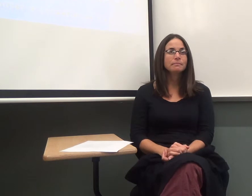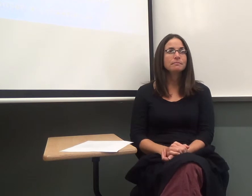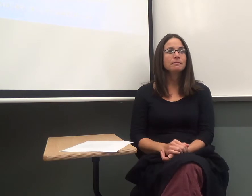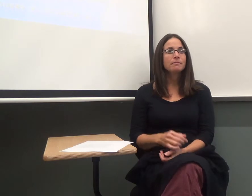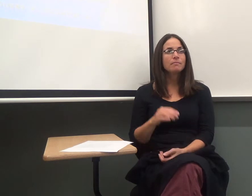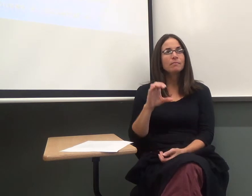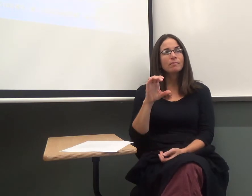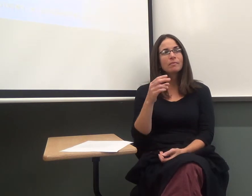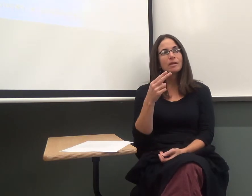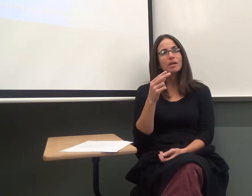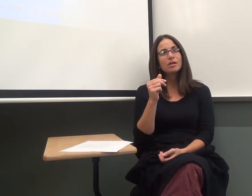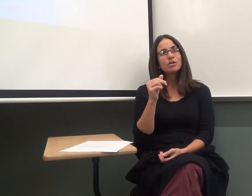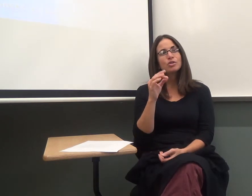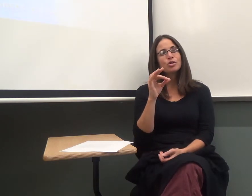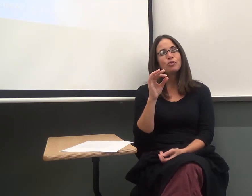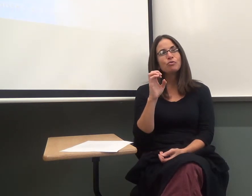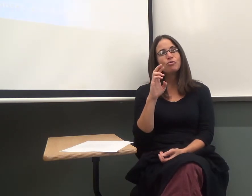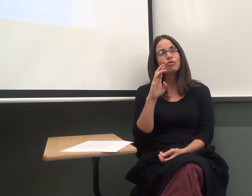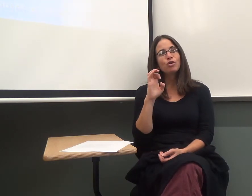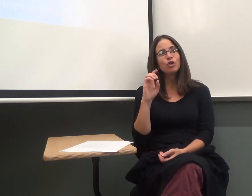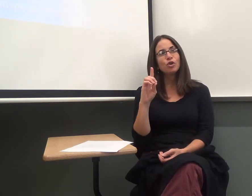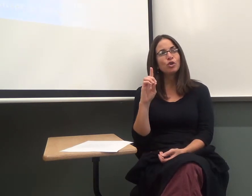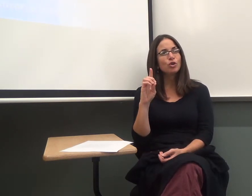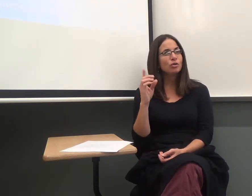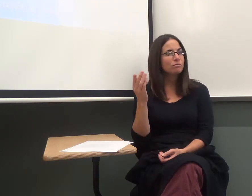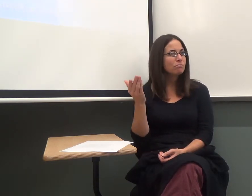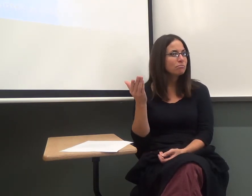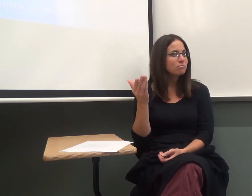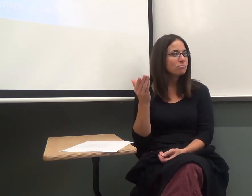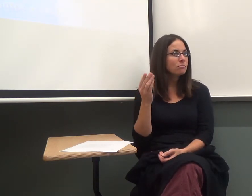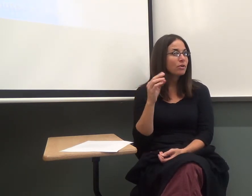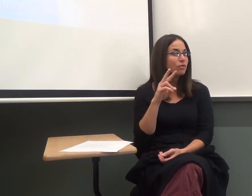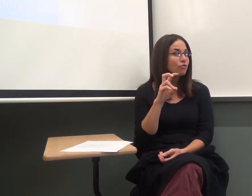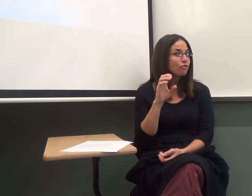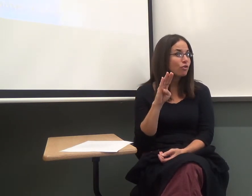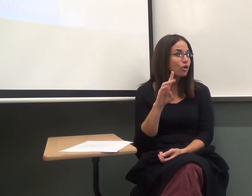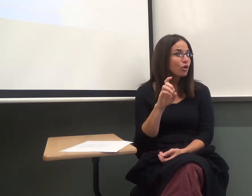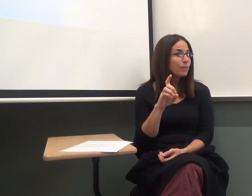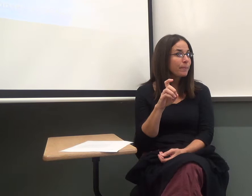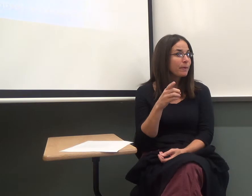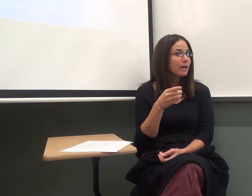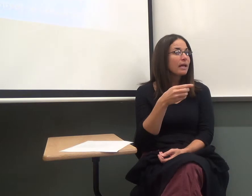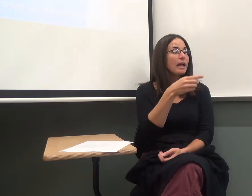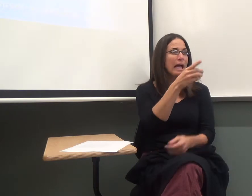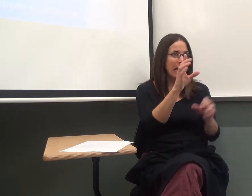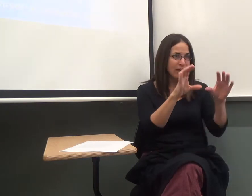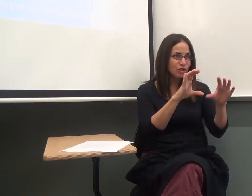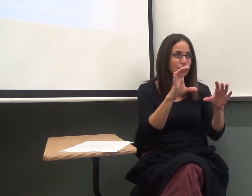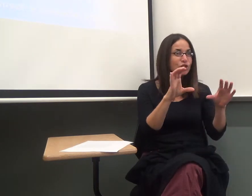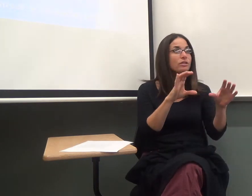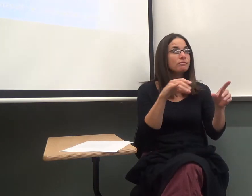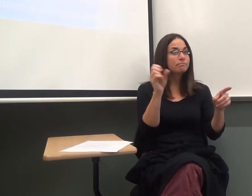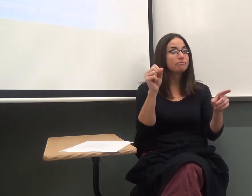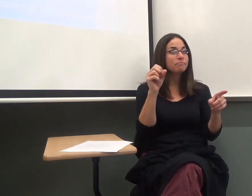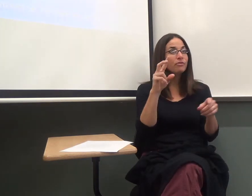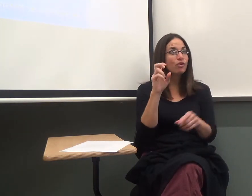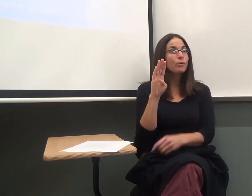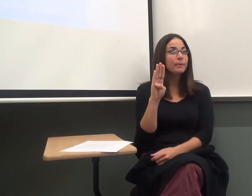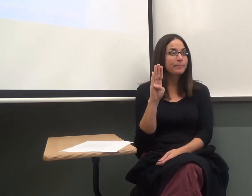chauffeured? Is that a verb? It's an action, you chauffeur. That's right, to Action, chauffeur it's a something, verb. and it's in the